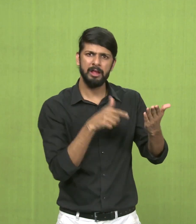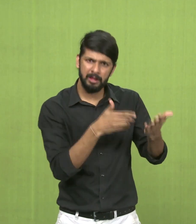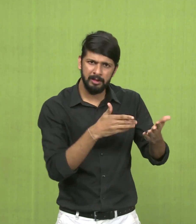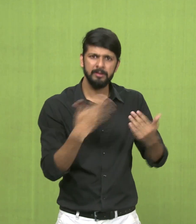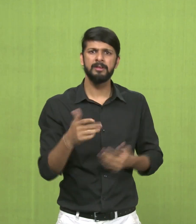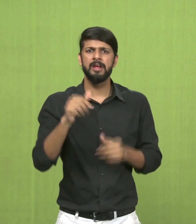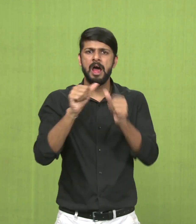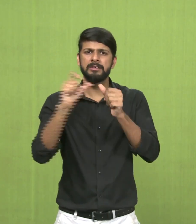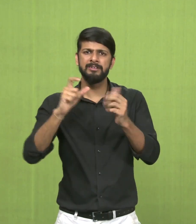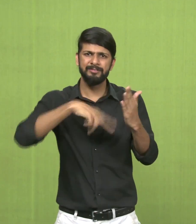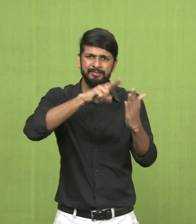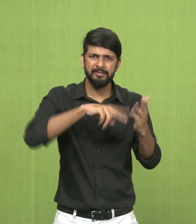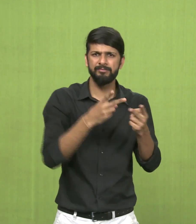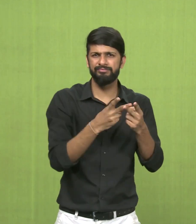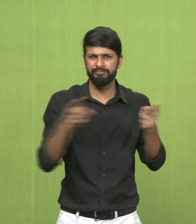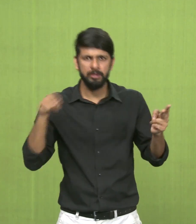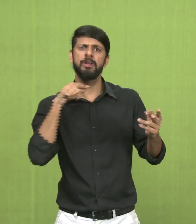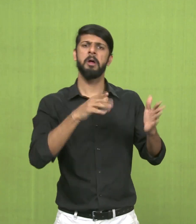charcoal, acrylic, etc.